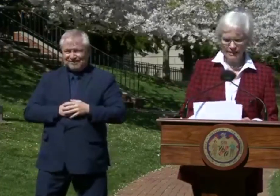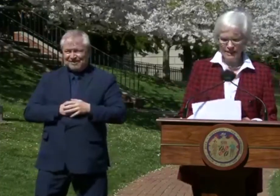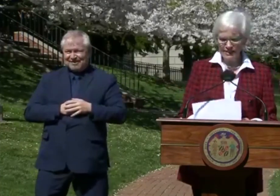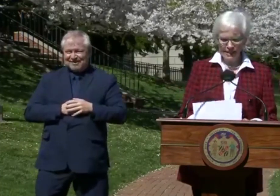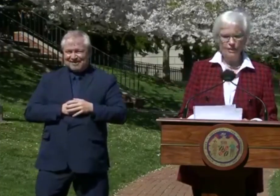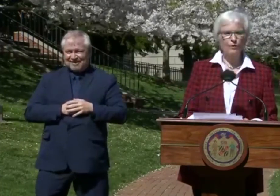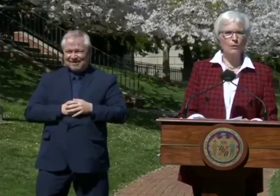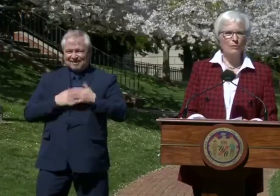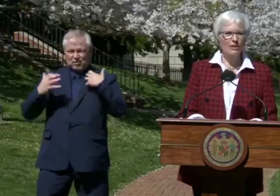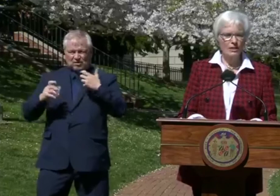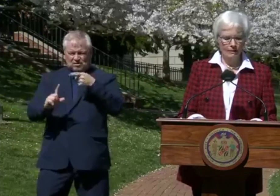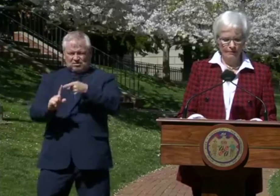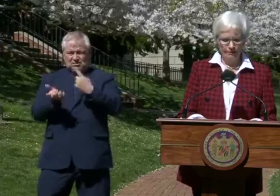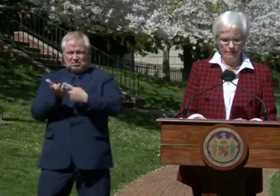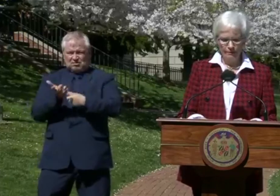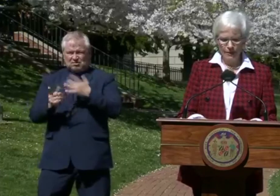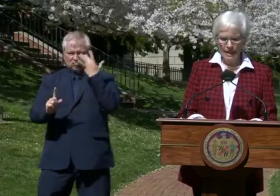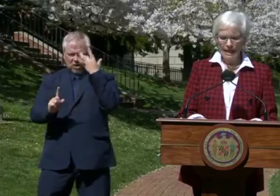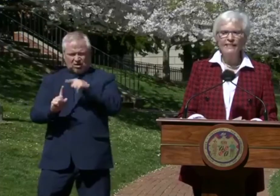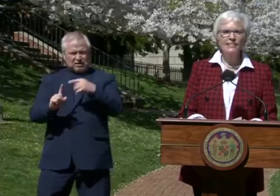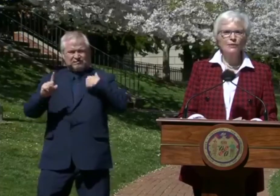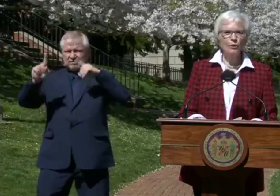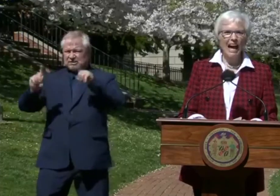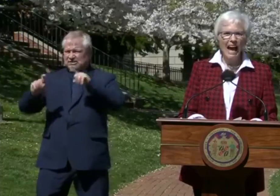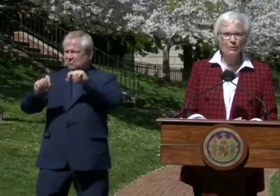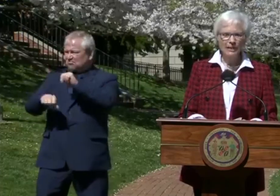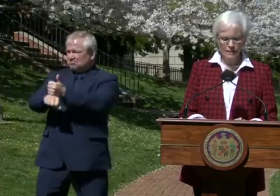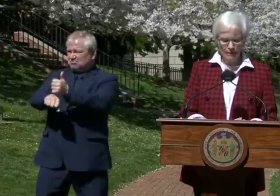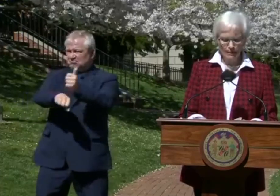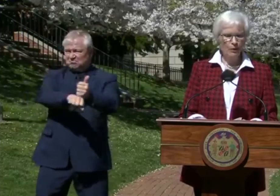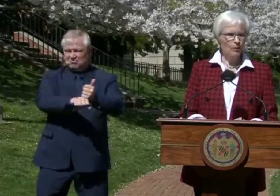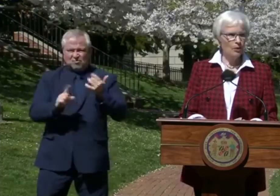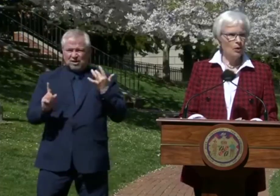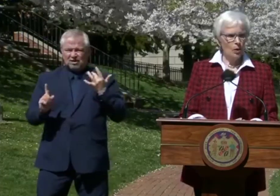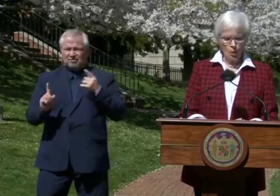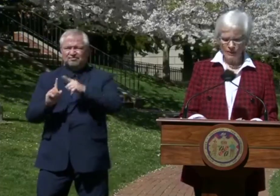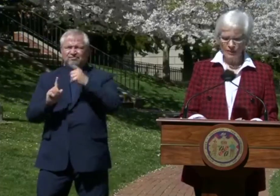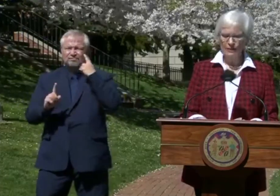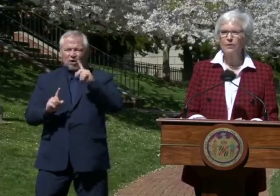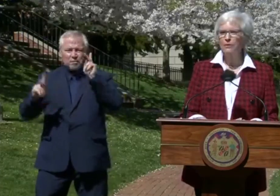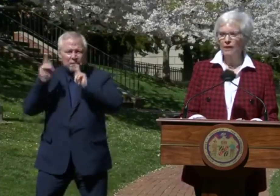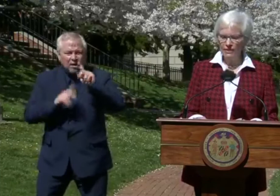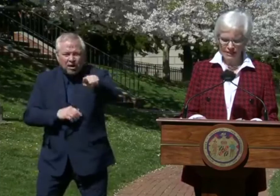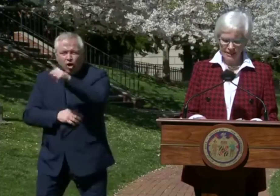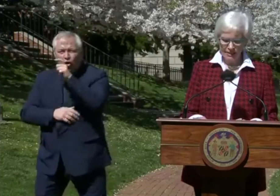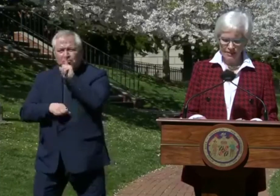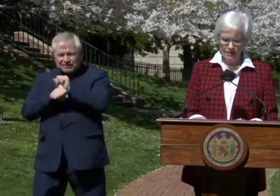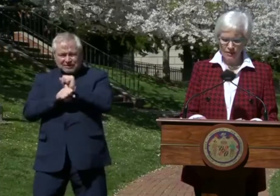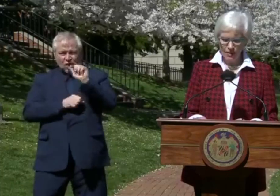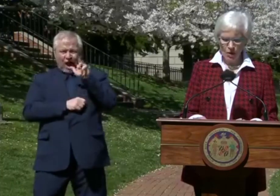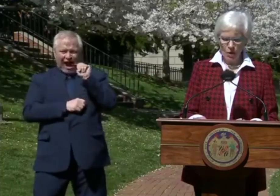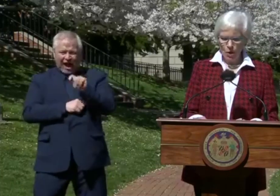of these test sites for a moment. This is for at-risk people with symptoms of the